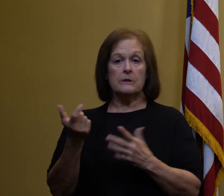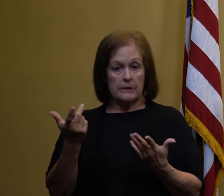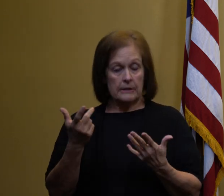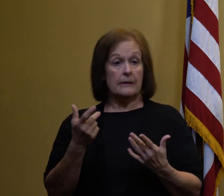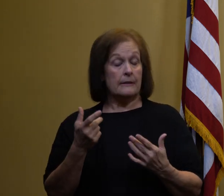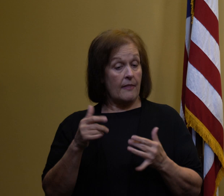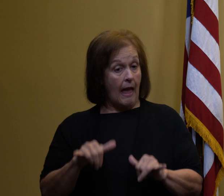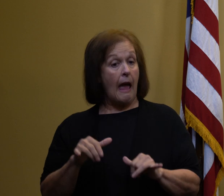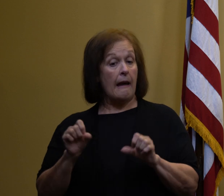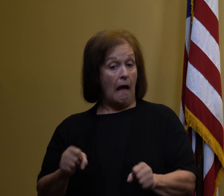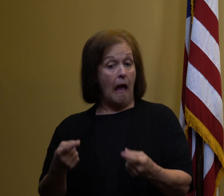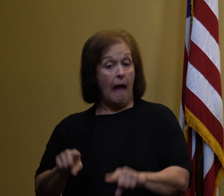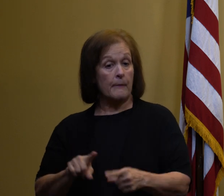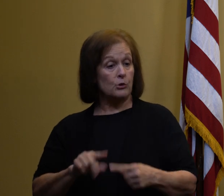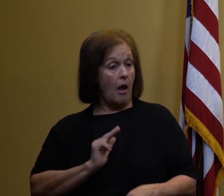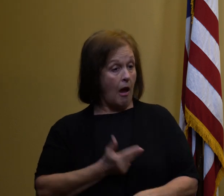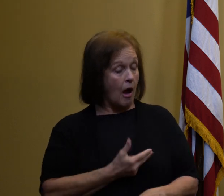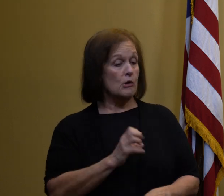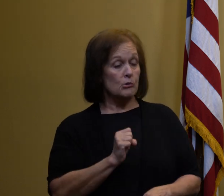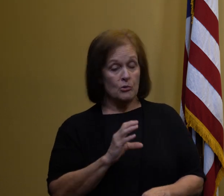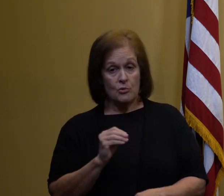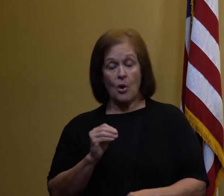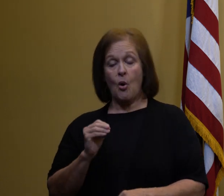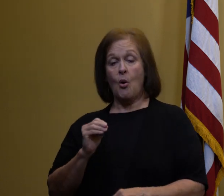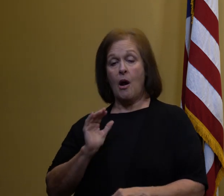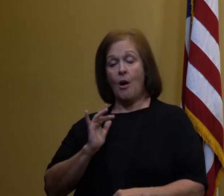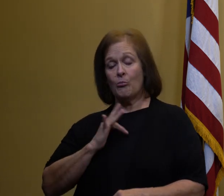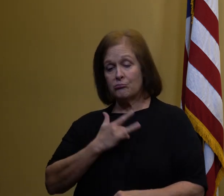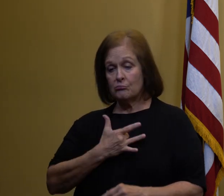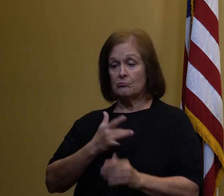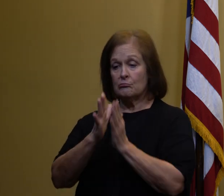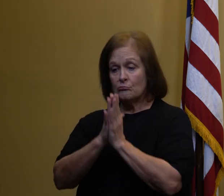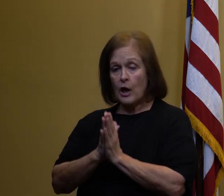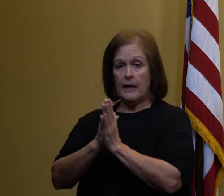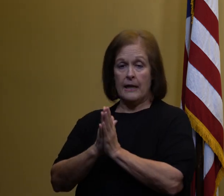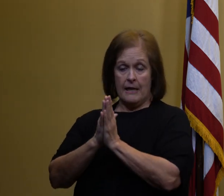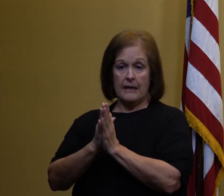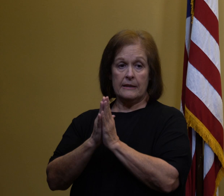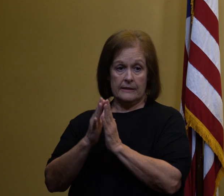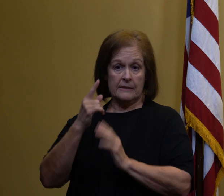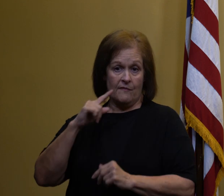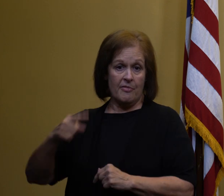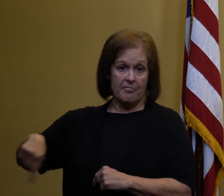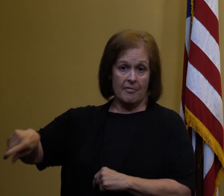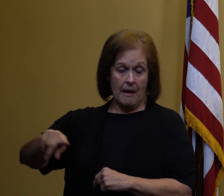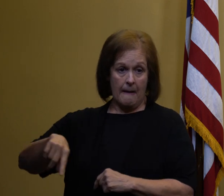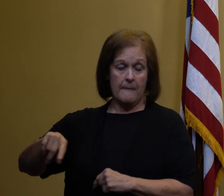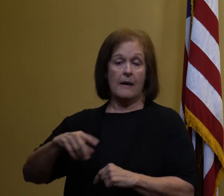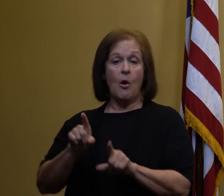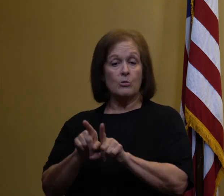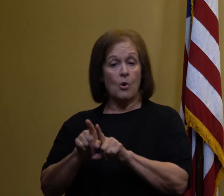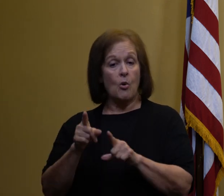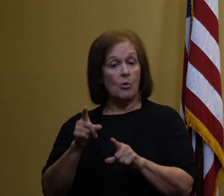be us, and so our hearts, our focus, our prayers, and also in our ability to respond and to